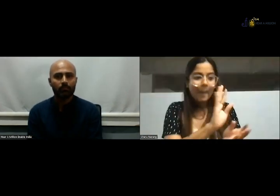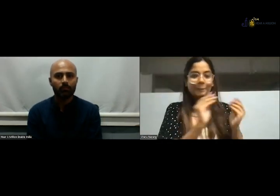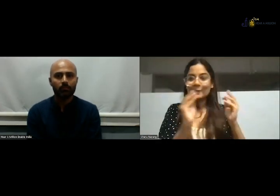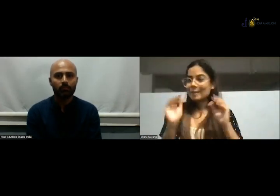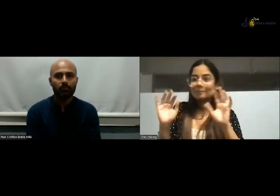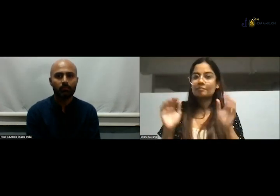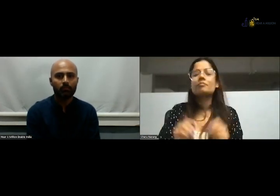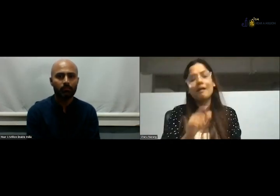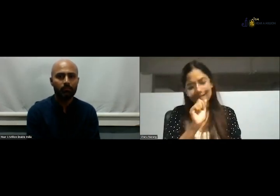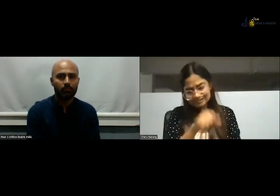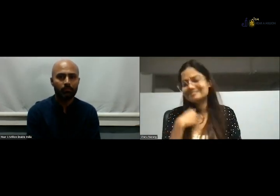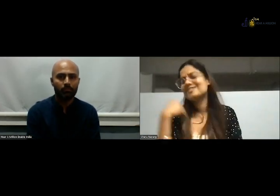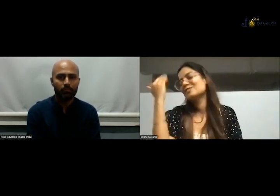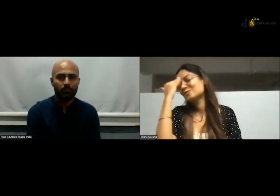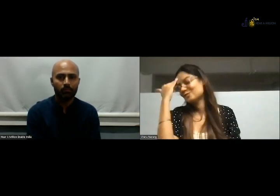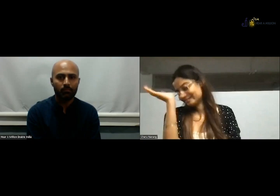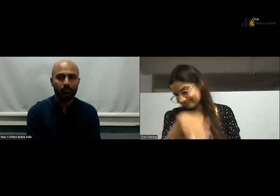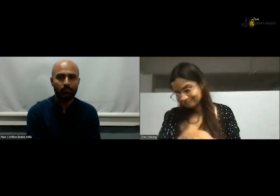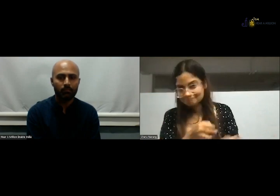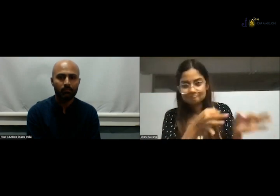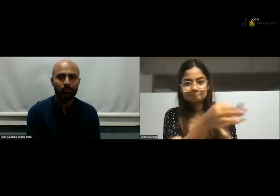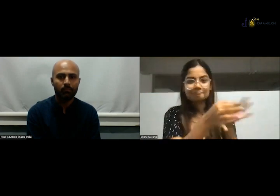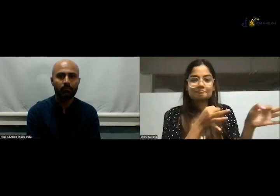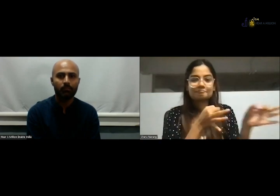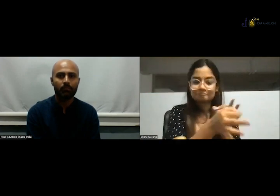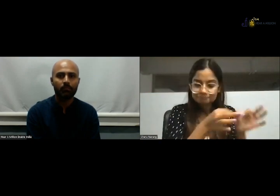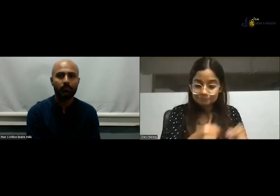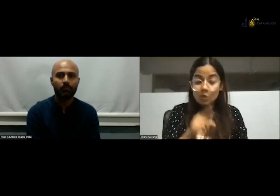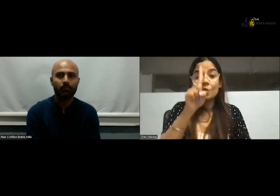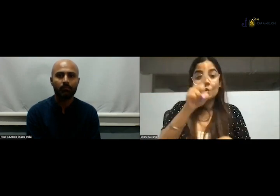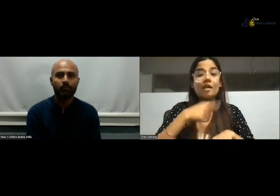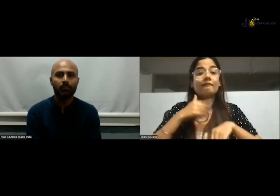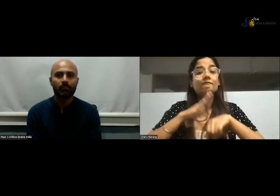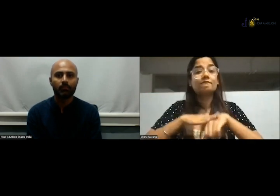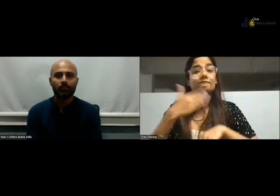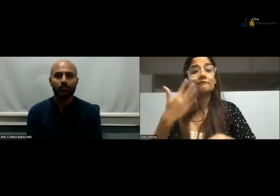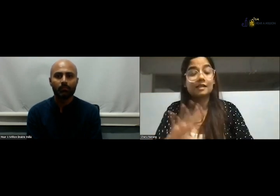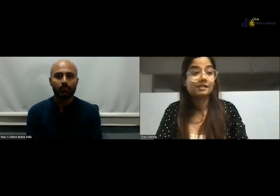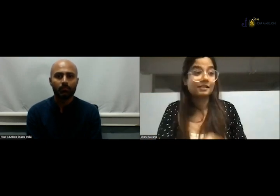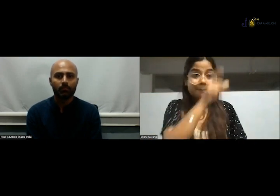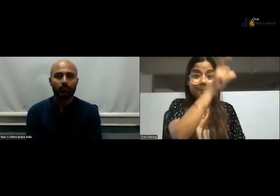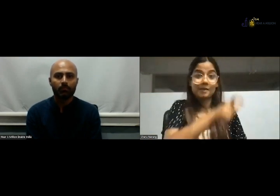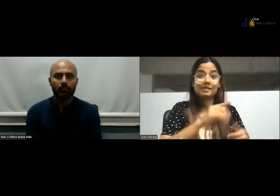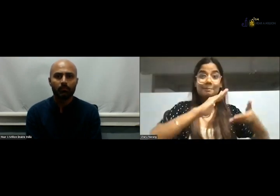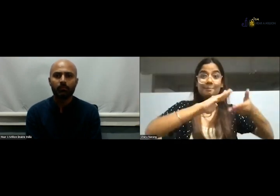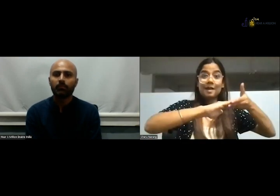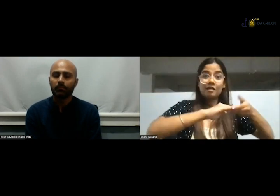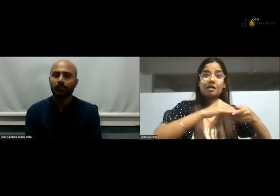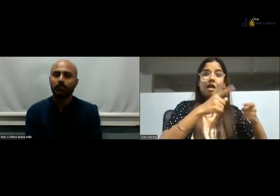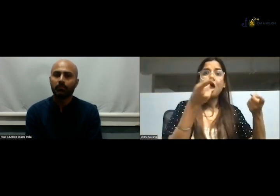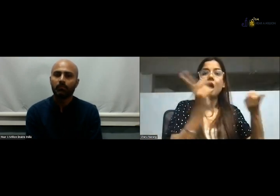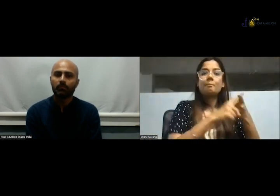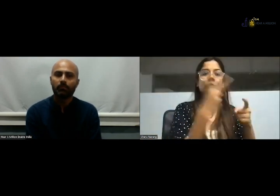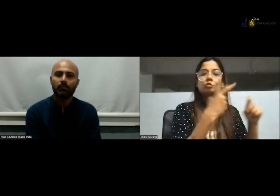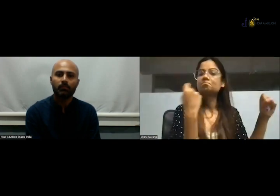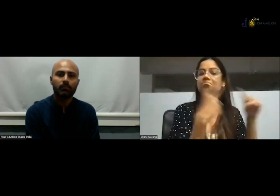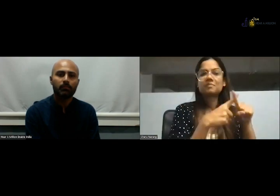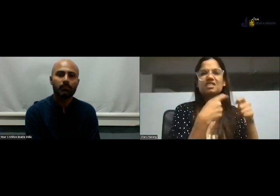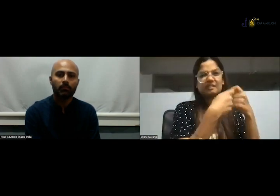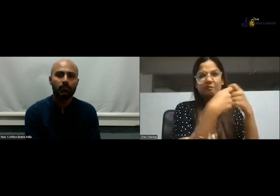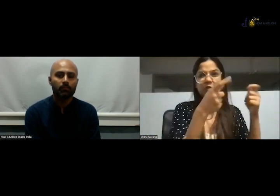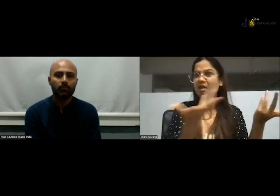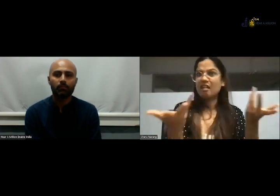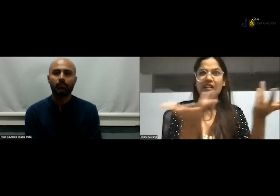community, I used to share with Sudamini, and she used to solve all the problems just with that ease. I